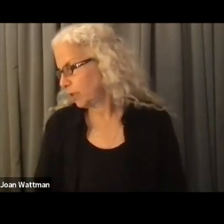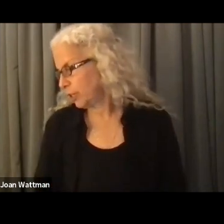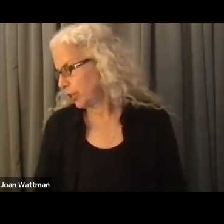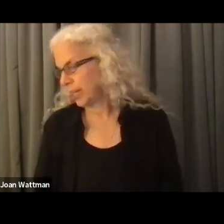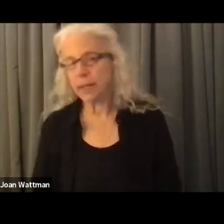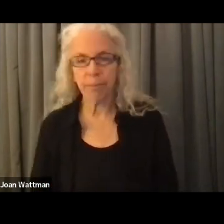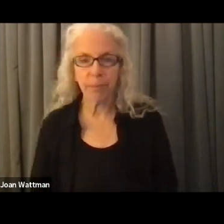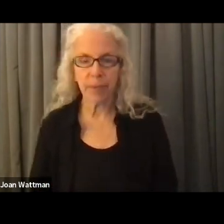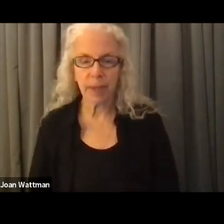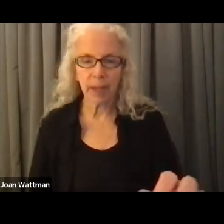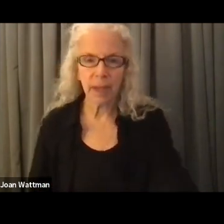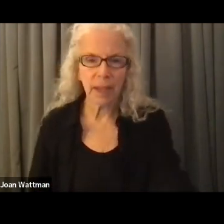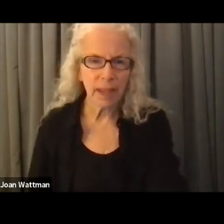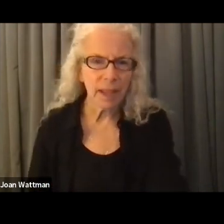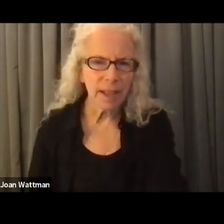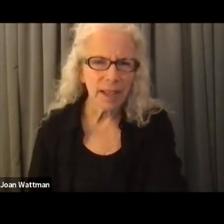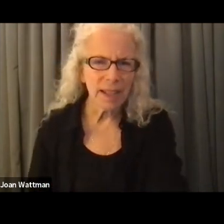Bethany screen sharing them.